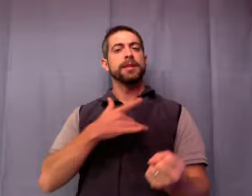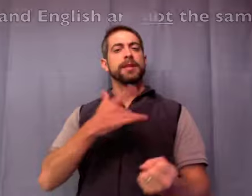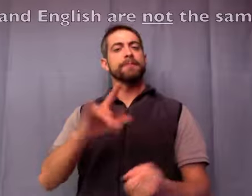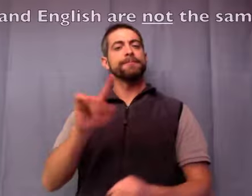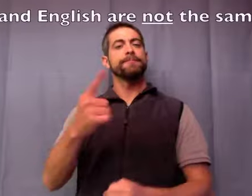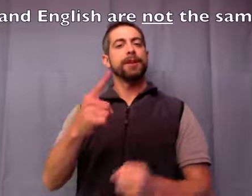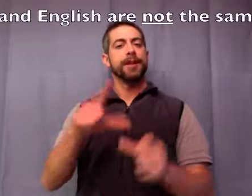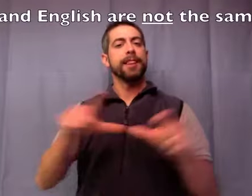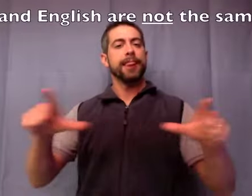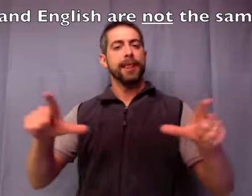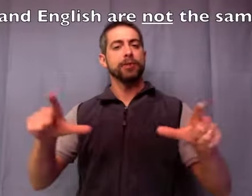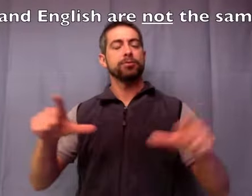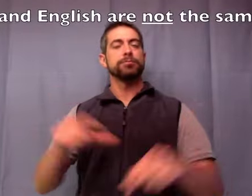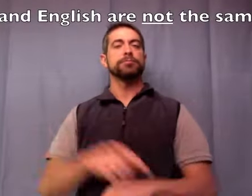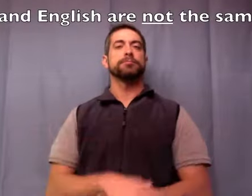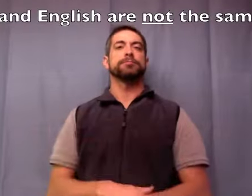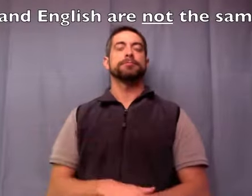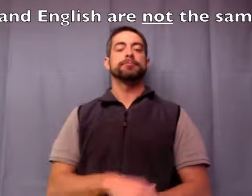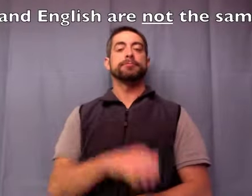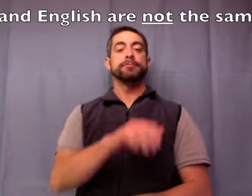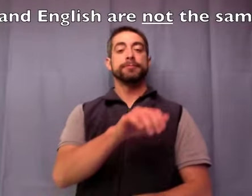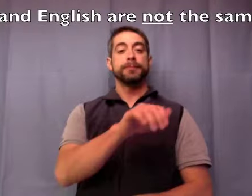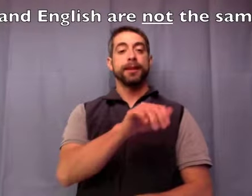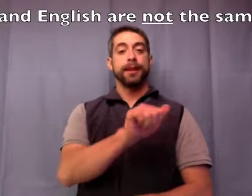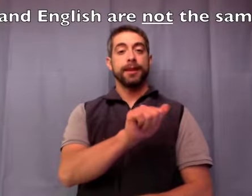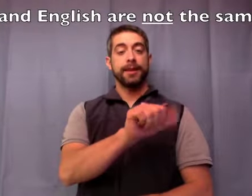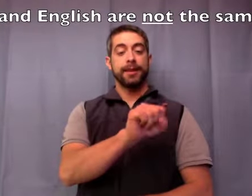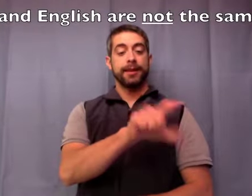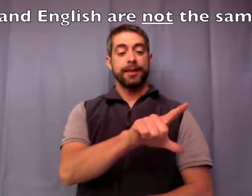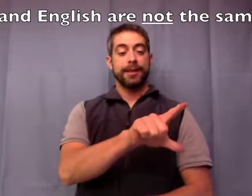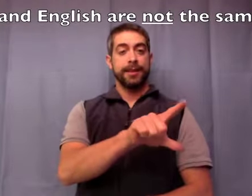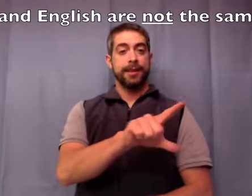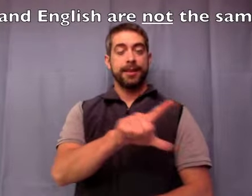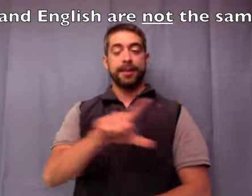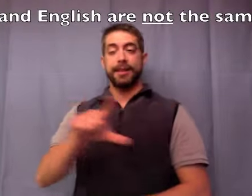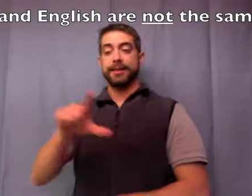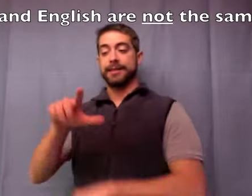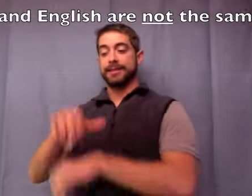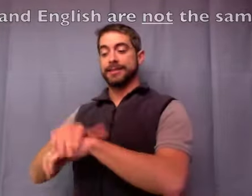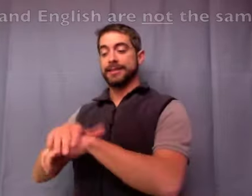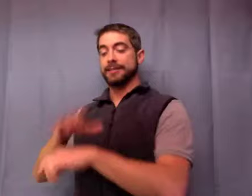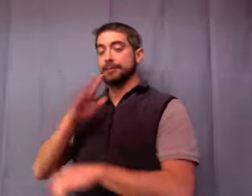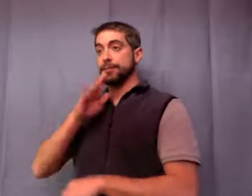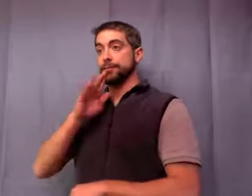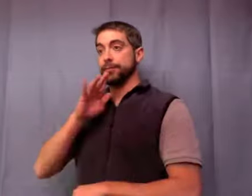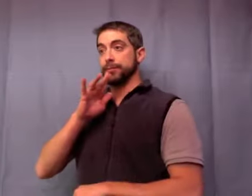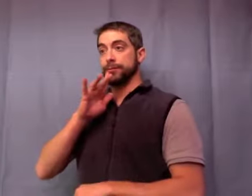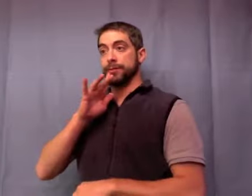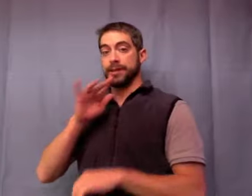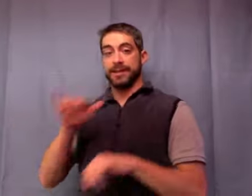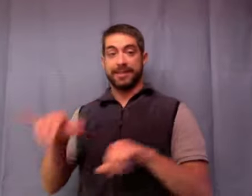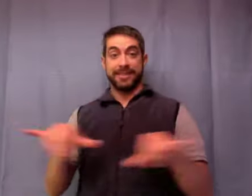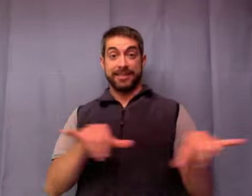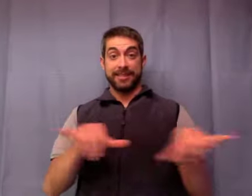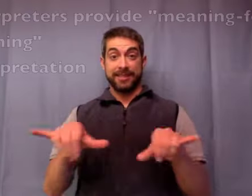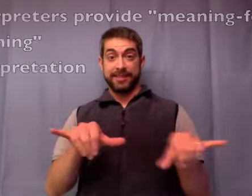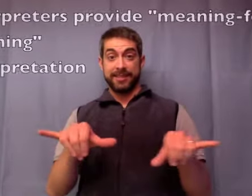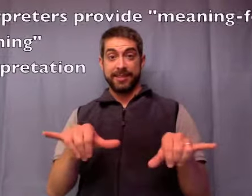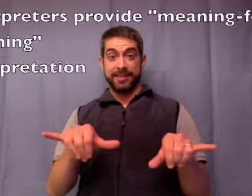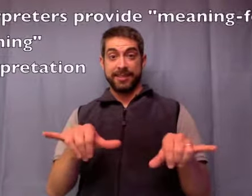American Sign Language and spoken English do not translate word for word, but rather meaning